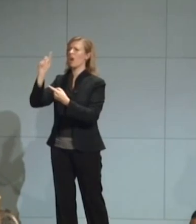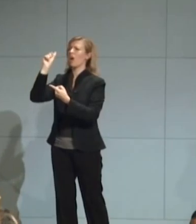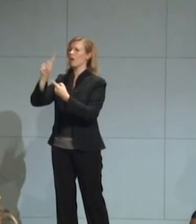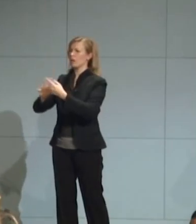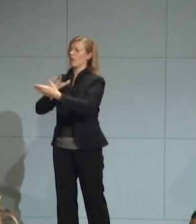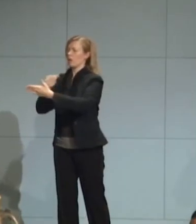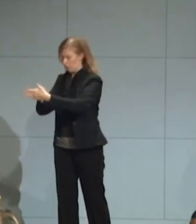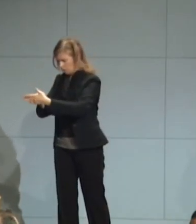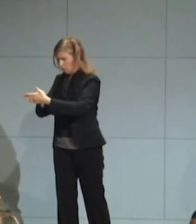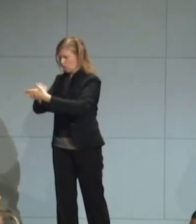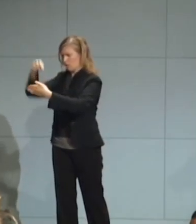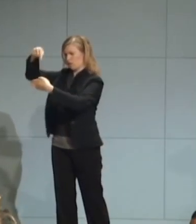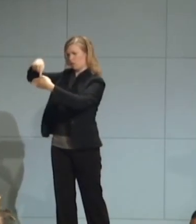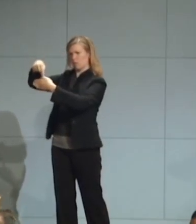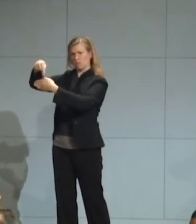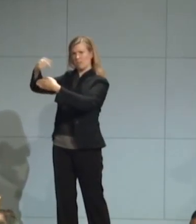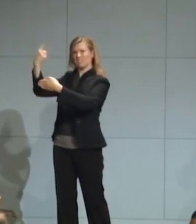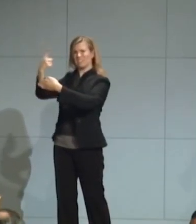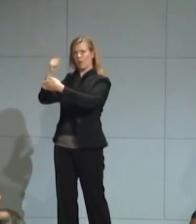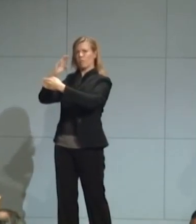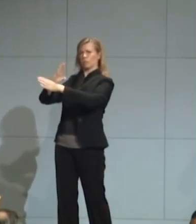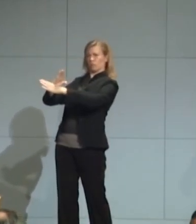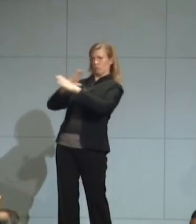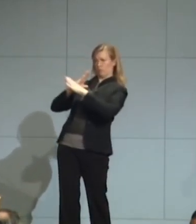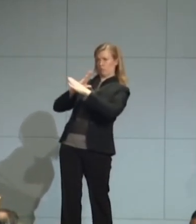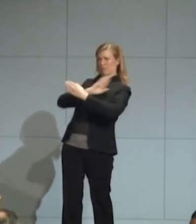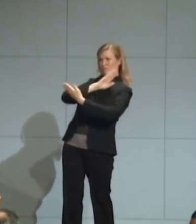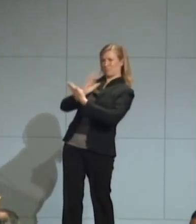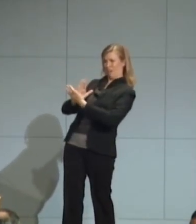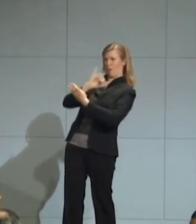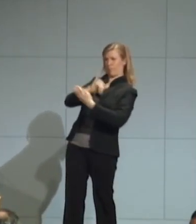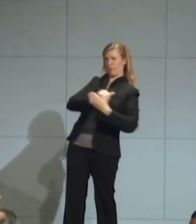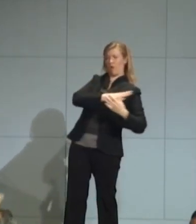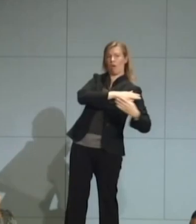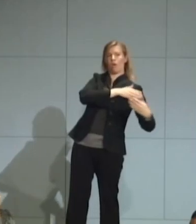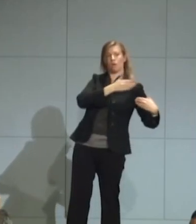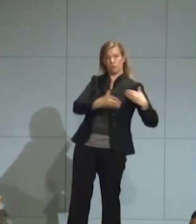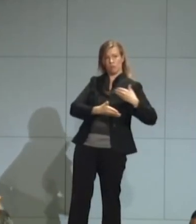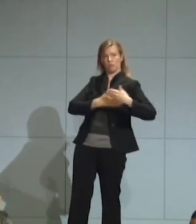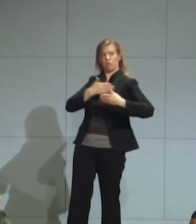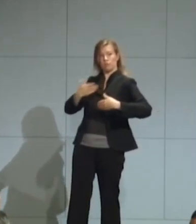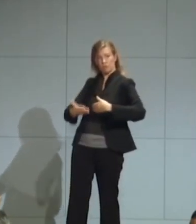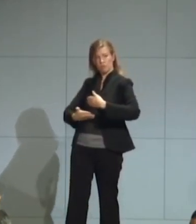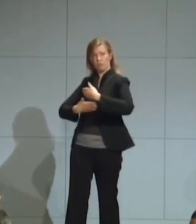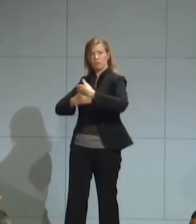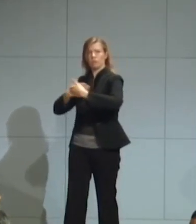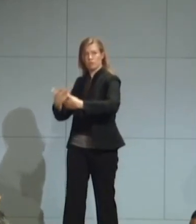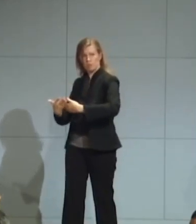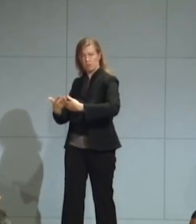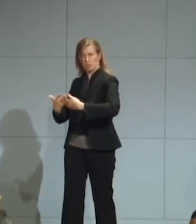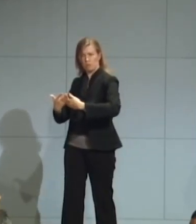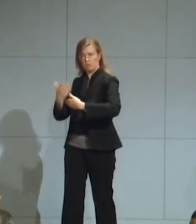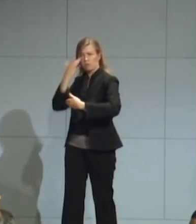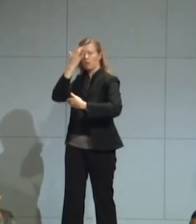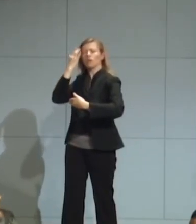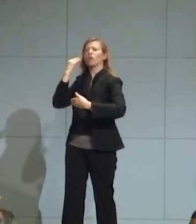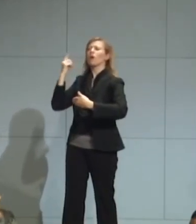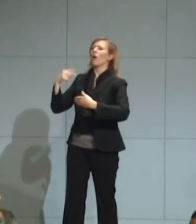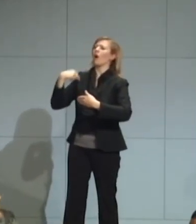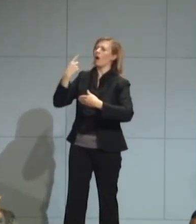Because we understand in those cases that the individual at the top of the political power structure does